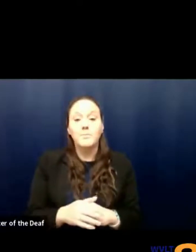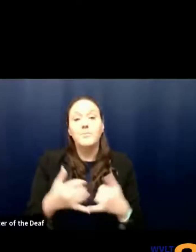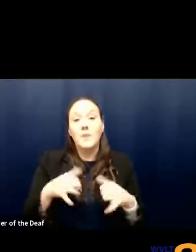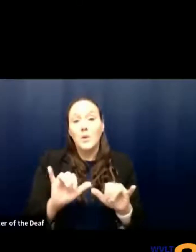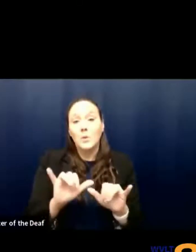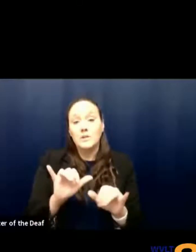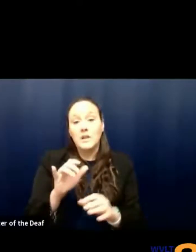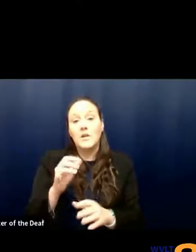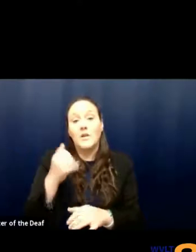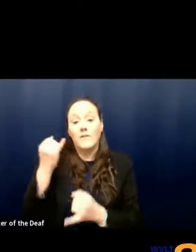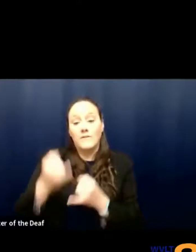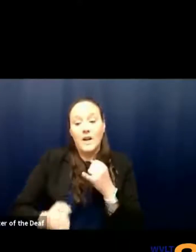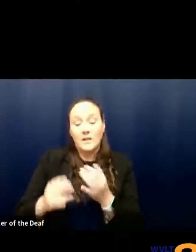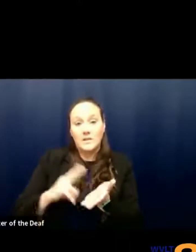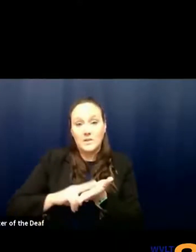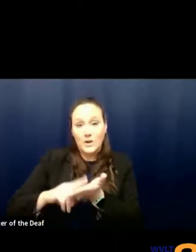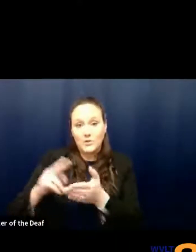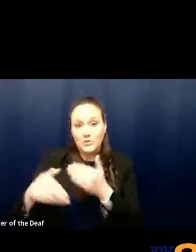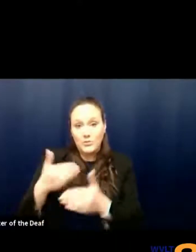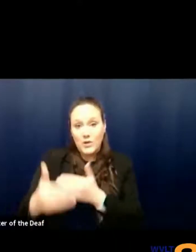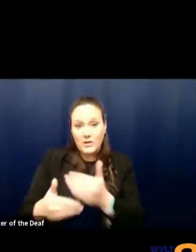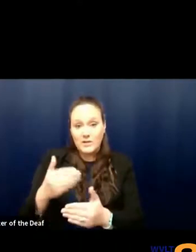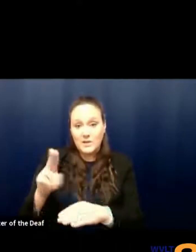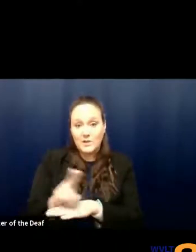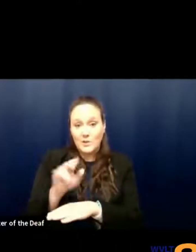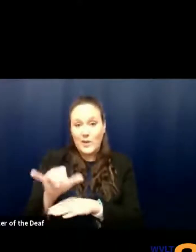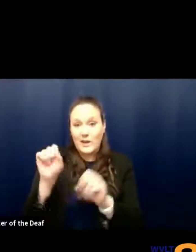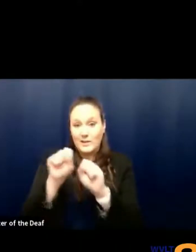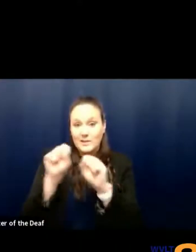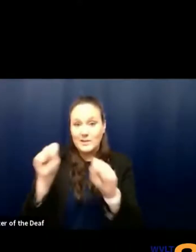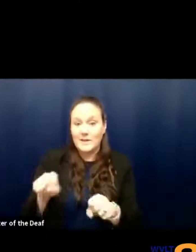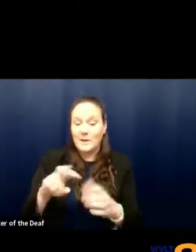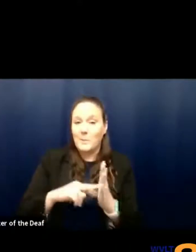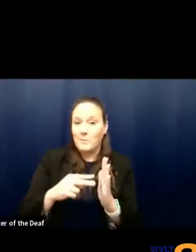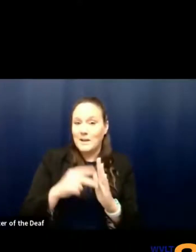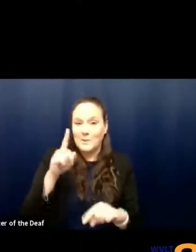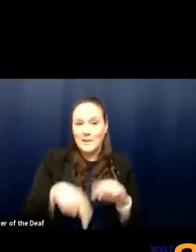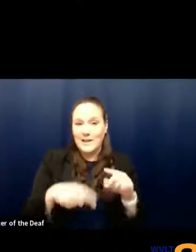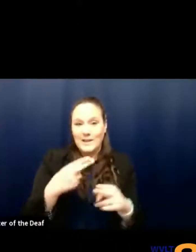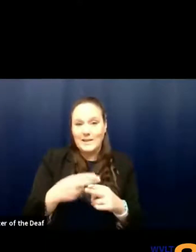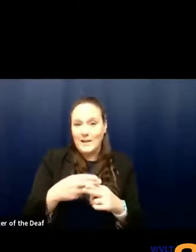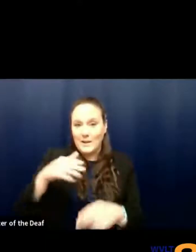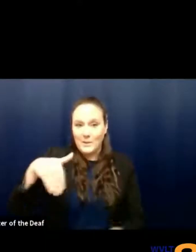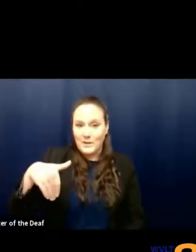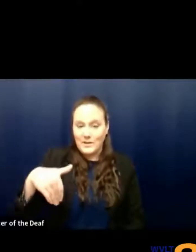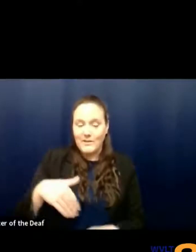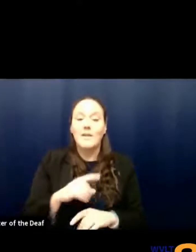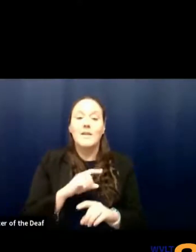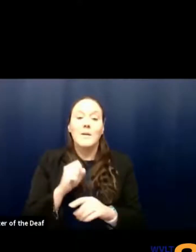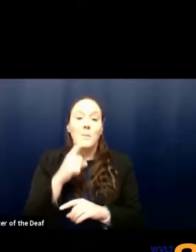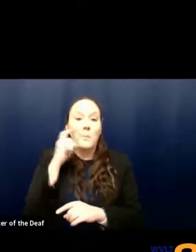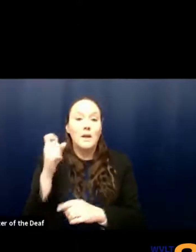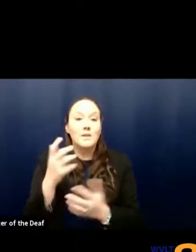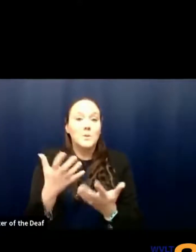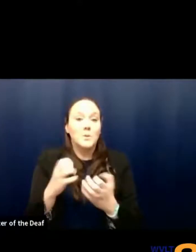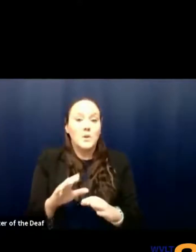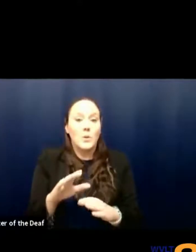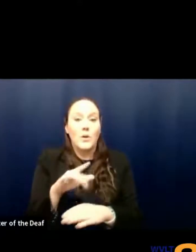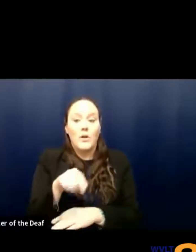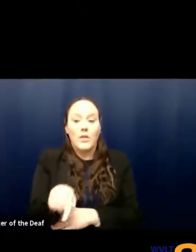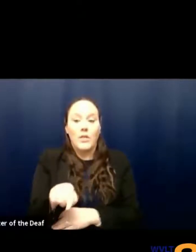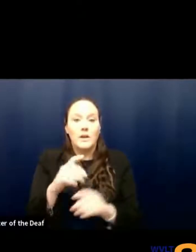contractual process to begin utilizing this system, which means we can't name that vendor yet, because we don't want to roll out this system before